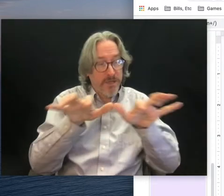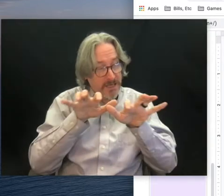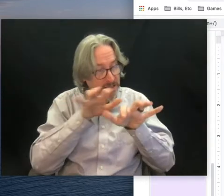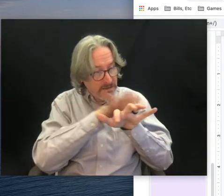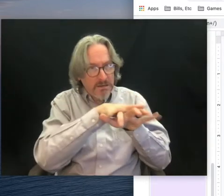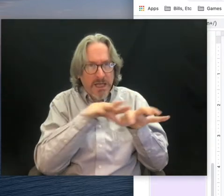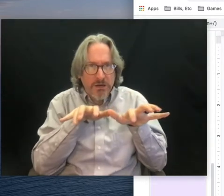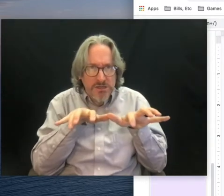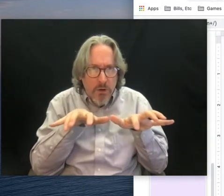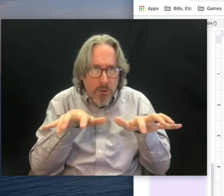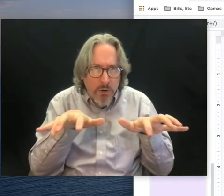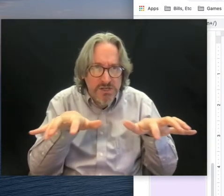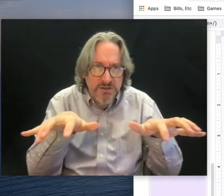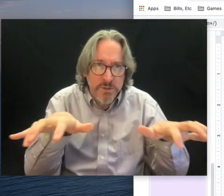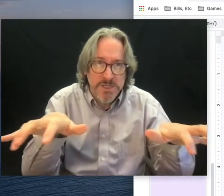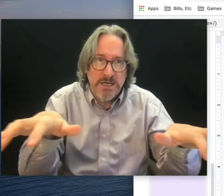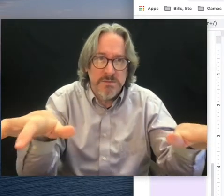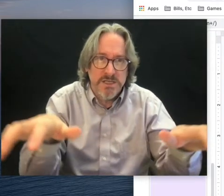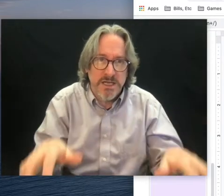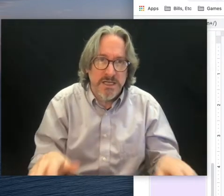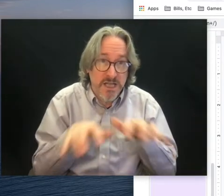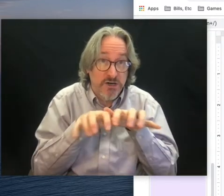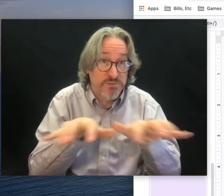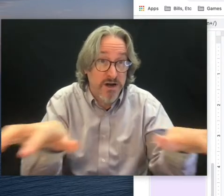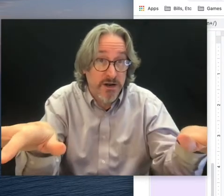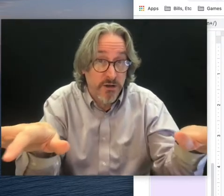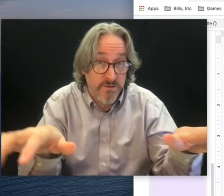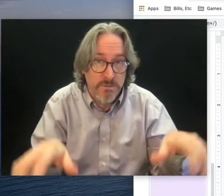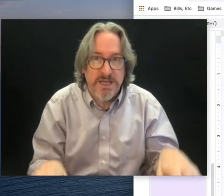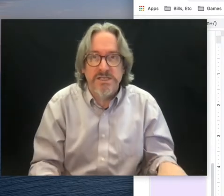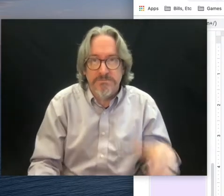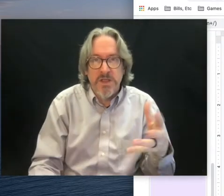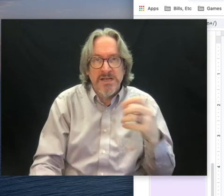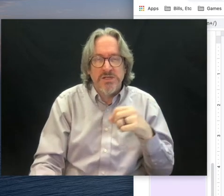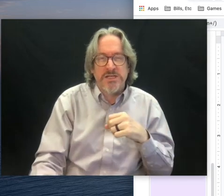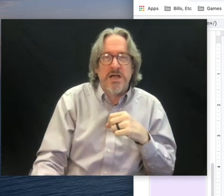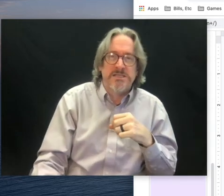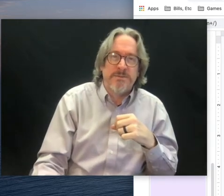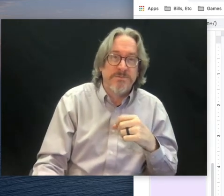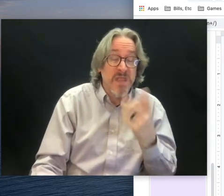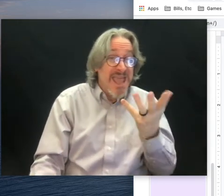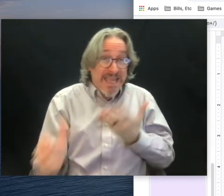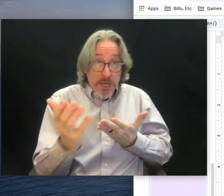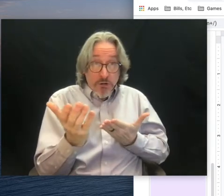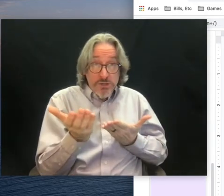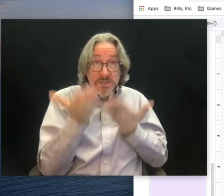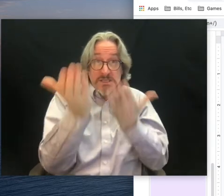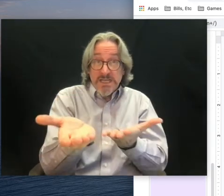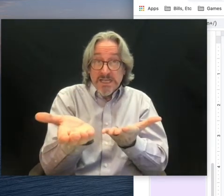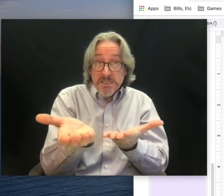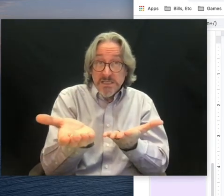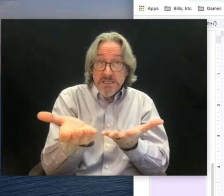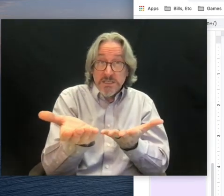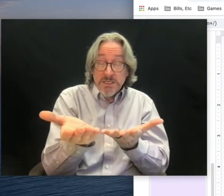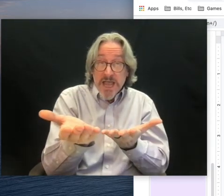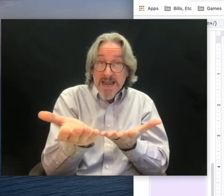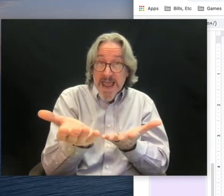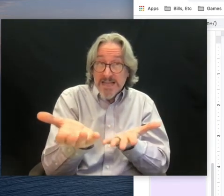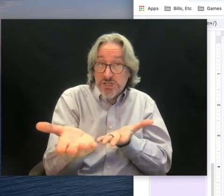so like here's a whole host of museums that are spread out all over the place. So it's a concept. He also does